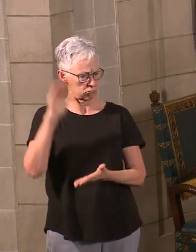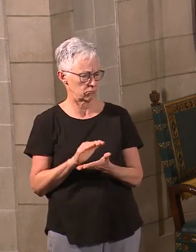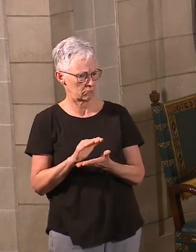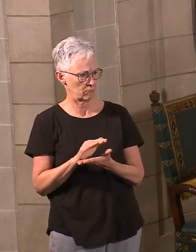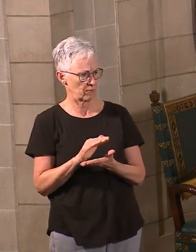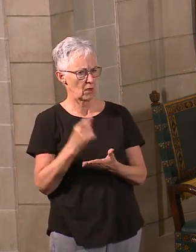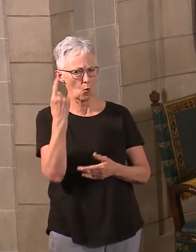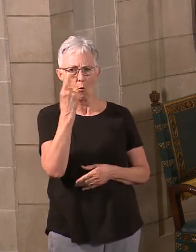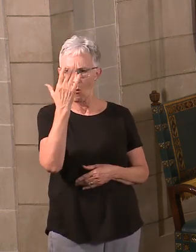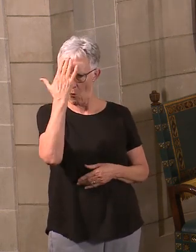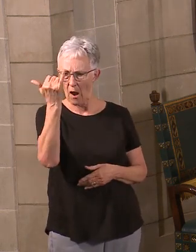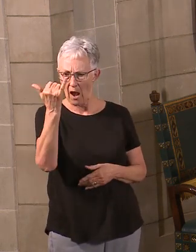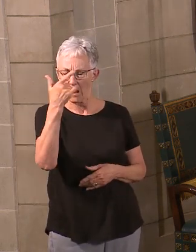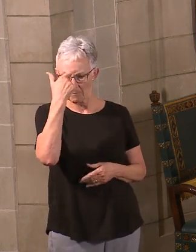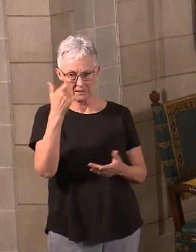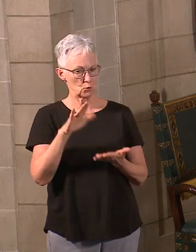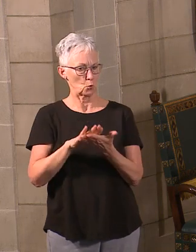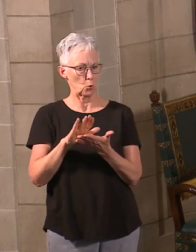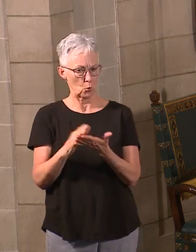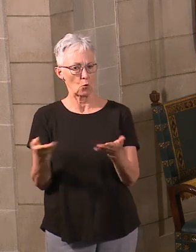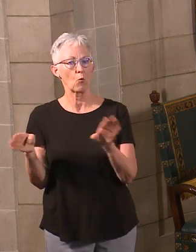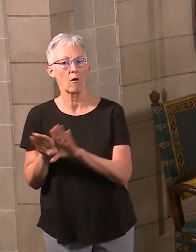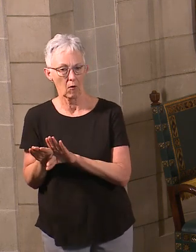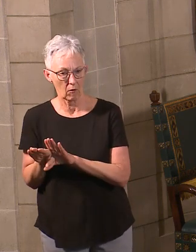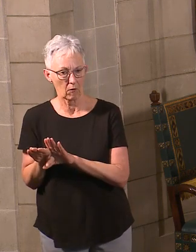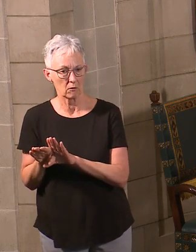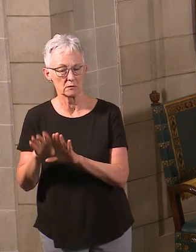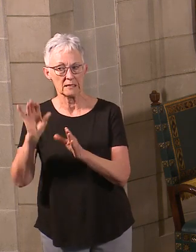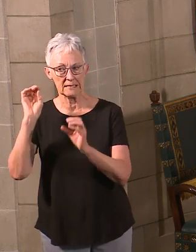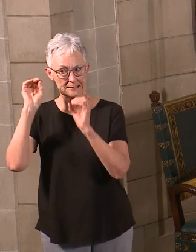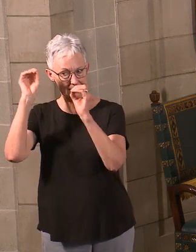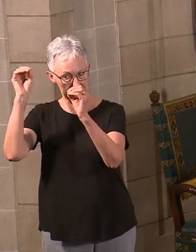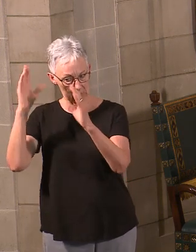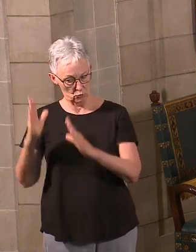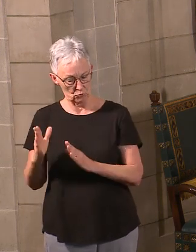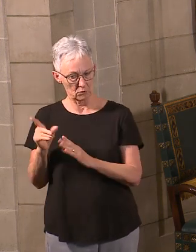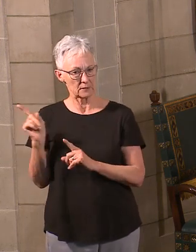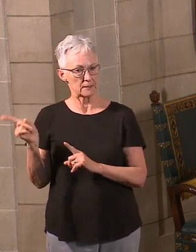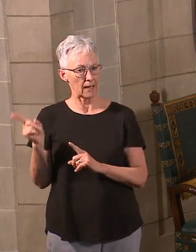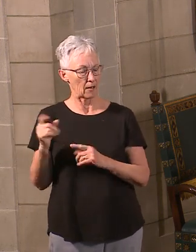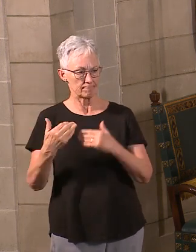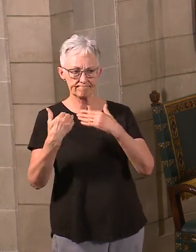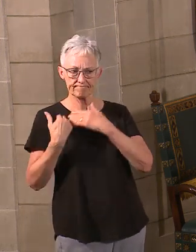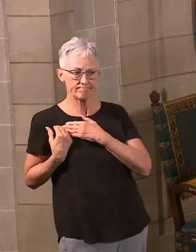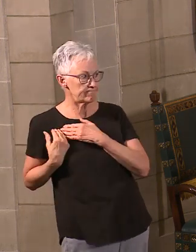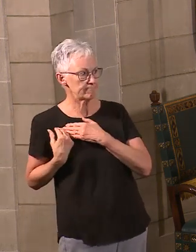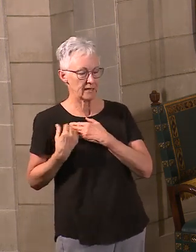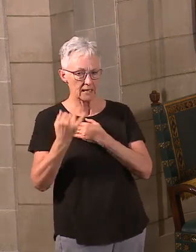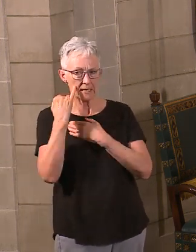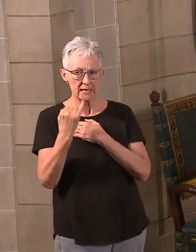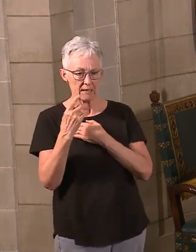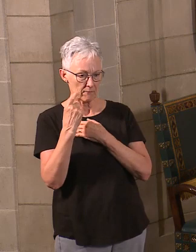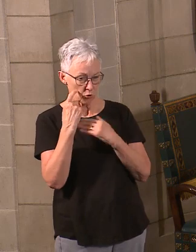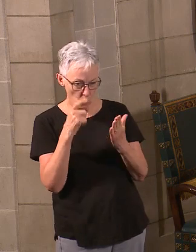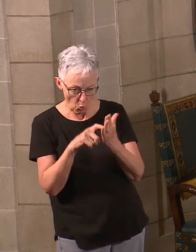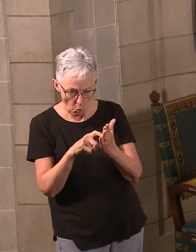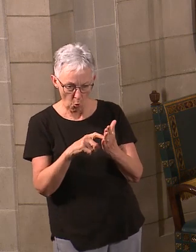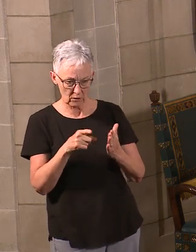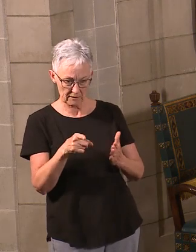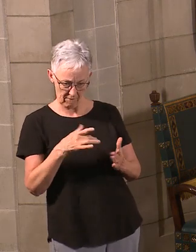calls since the closure of schools in March. Teachers are required to report suspected child abuse and neglect,